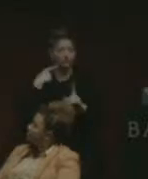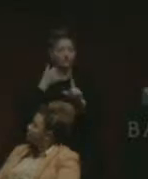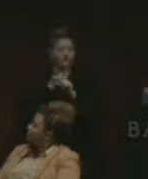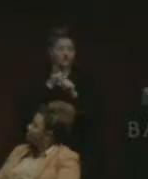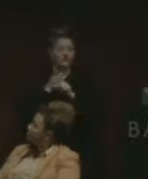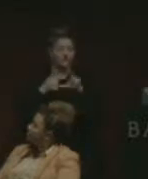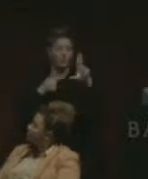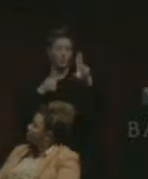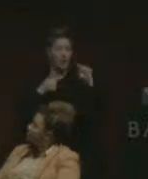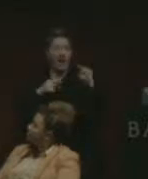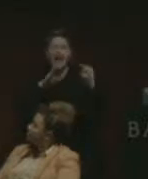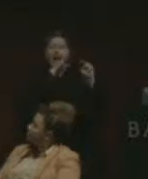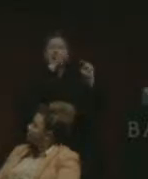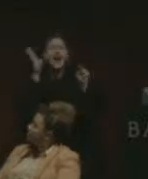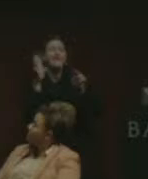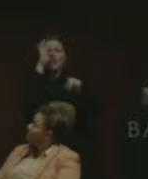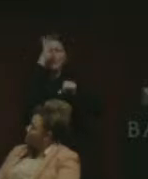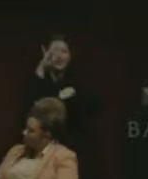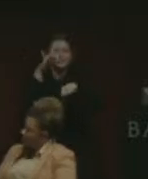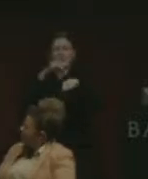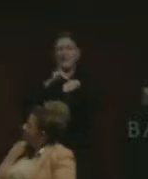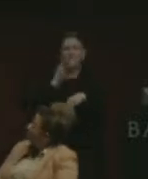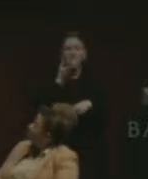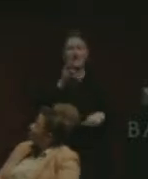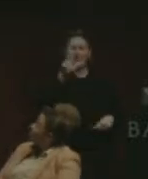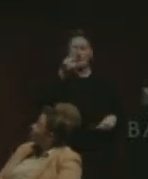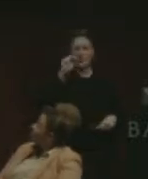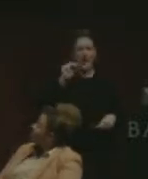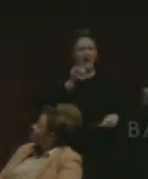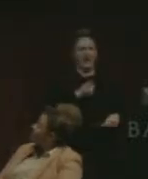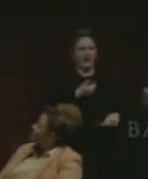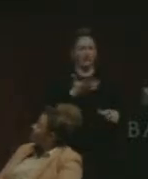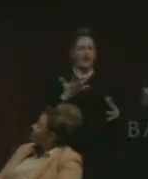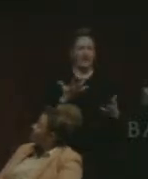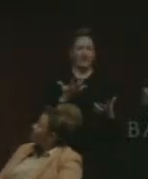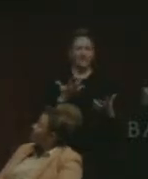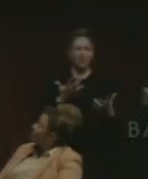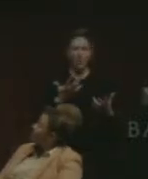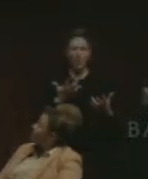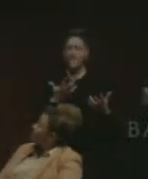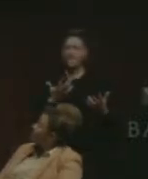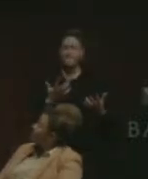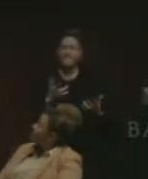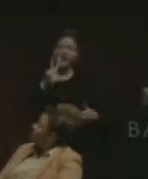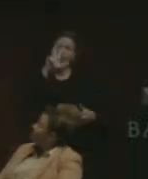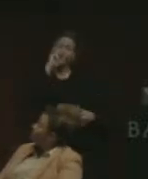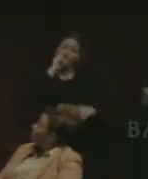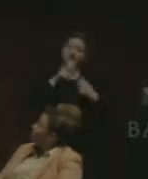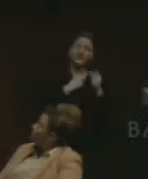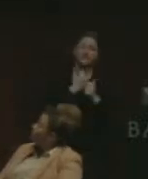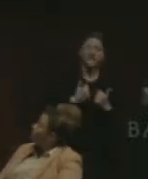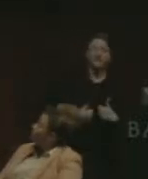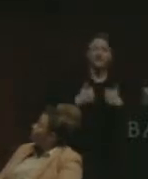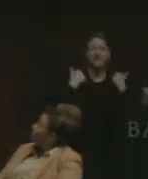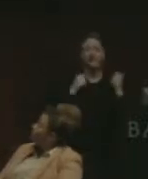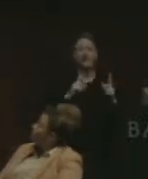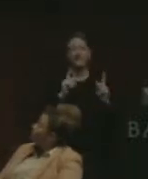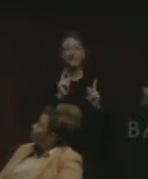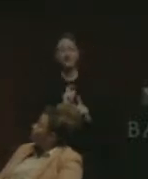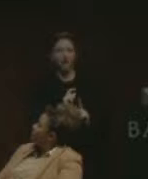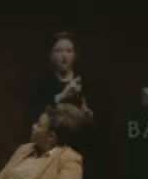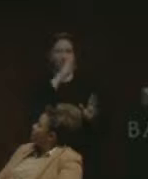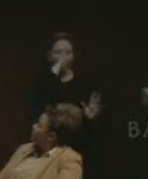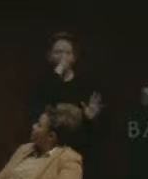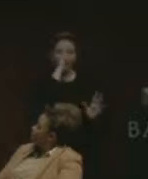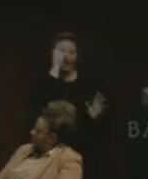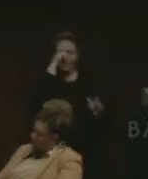She never thought she would be there. And she shared this poem. 30 years of life, small, half unknown, as